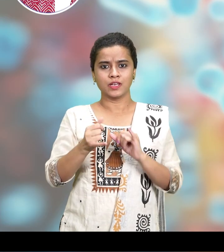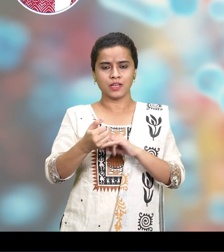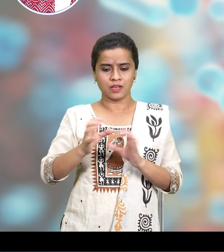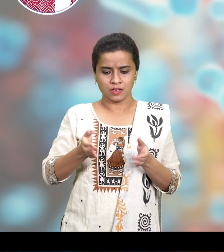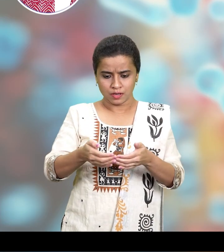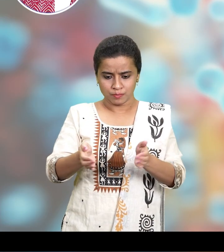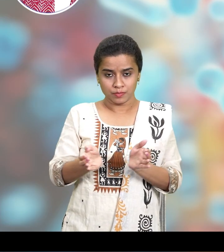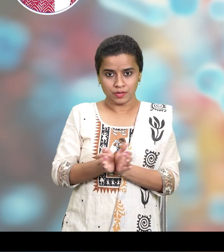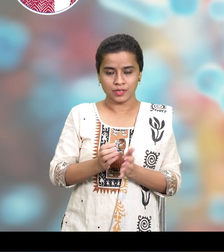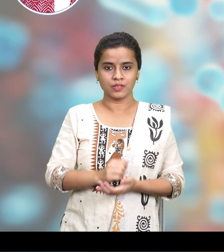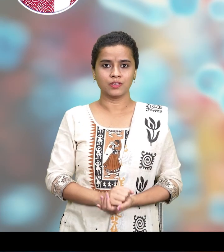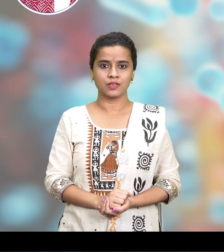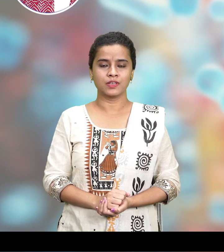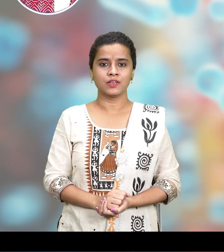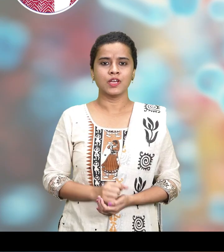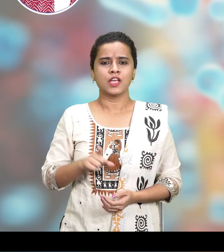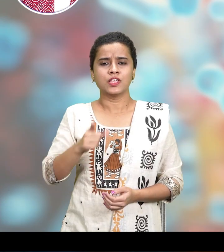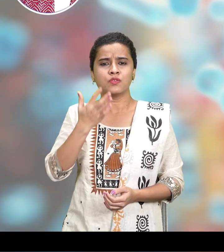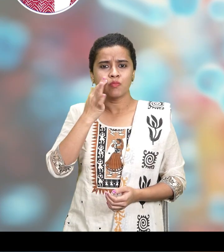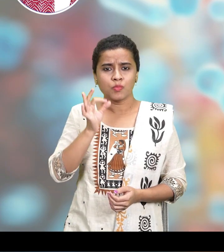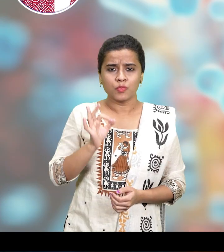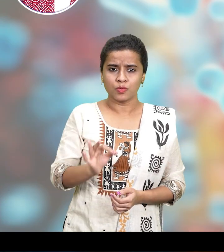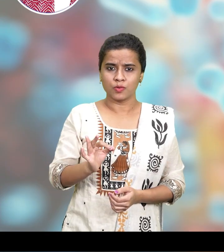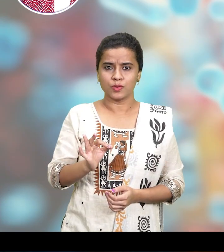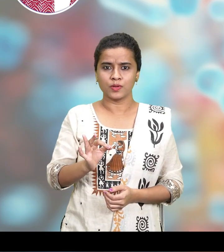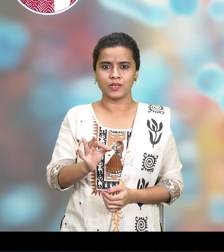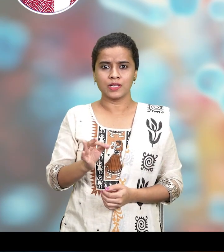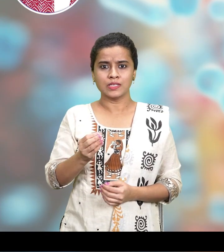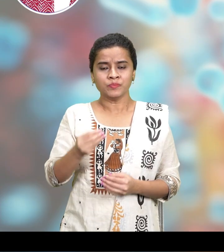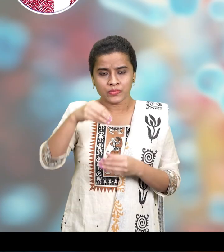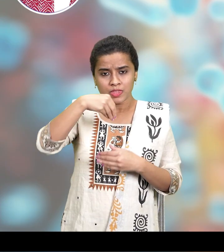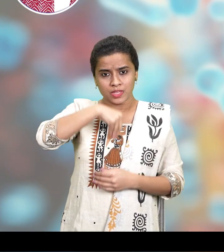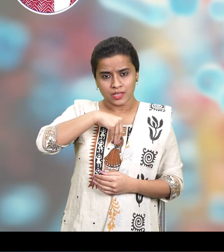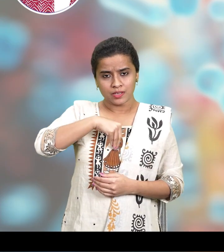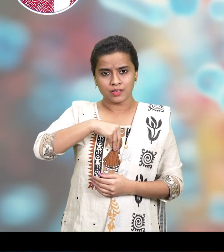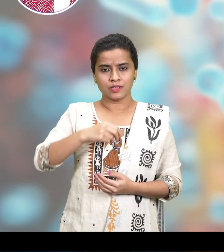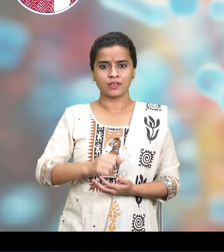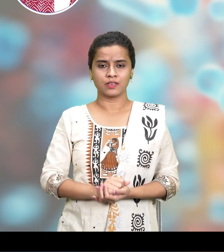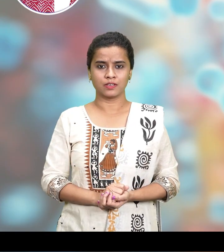Instead, these are mostly internal,